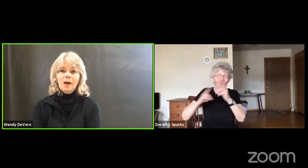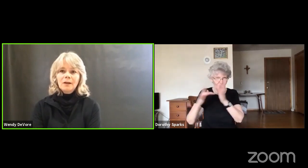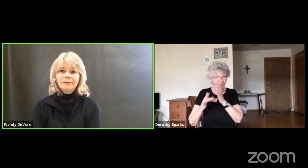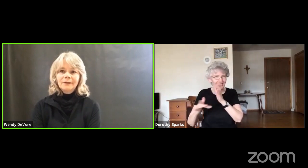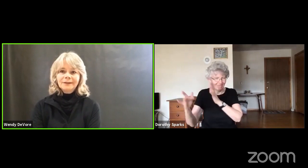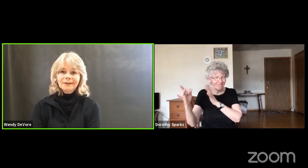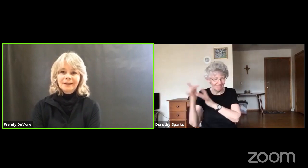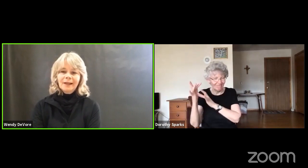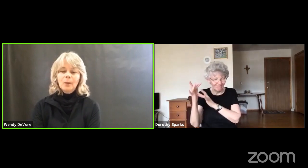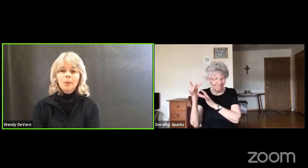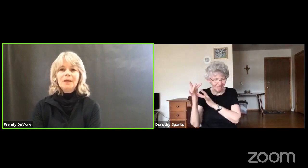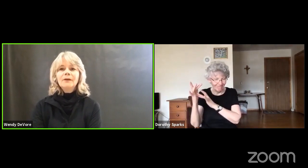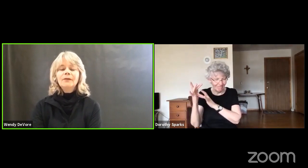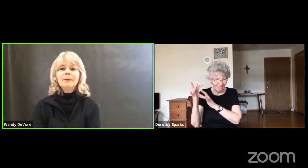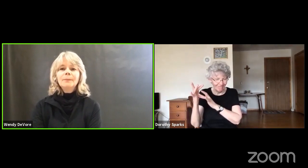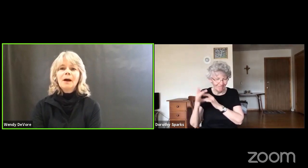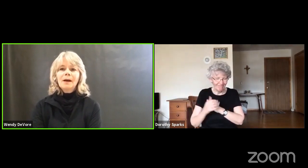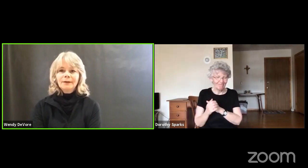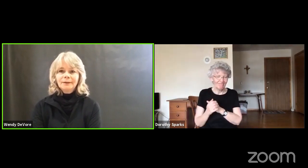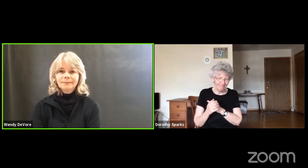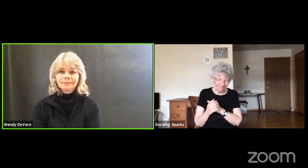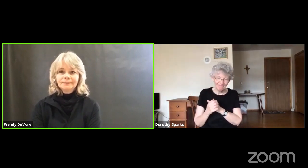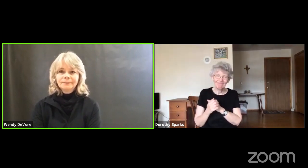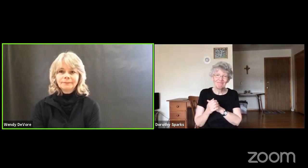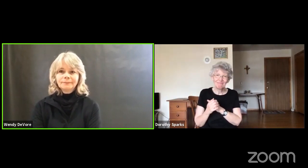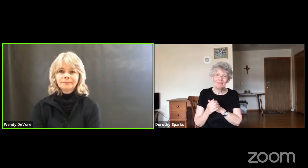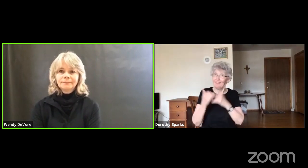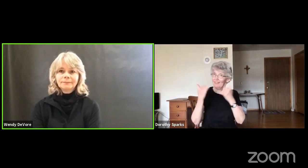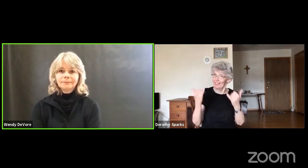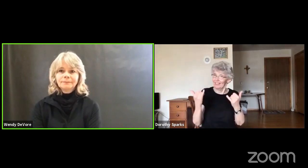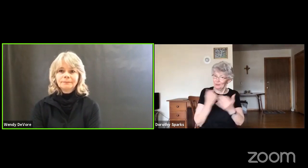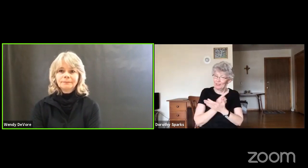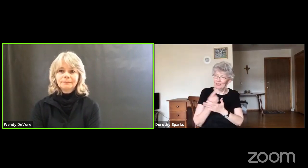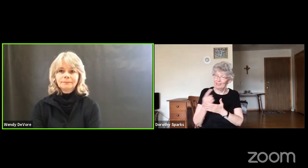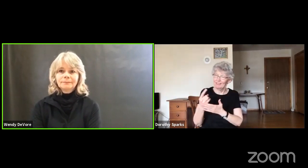for all of us, and we give him honor.